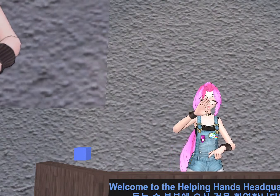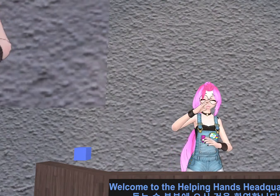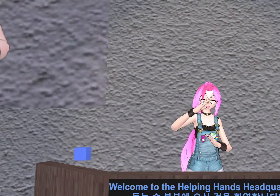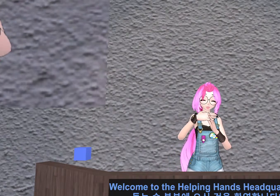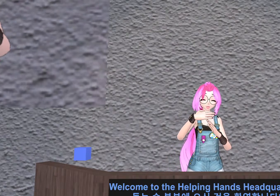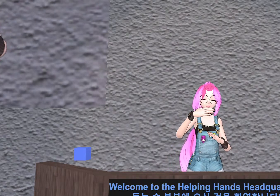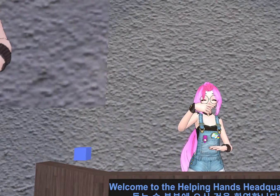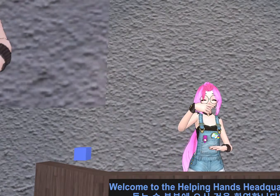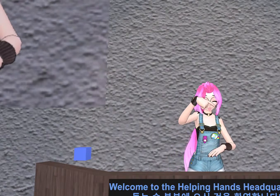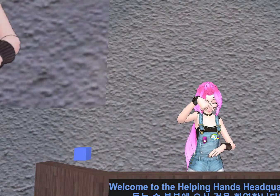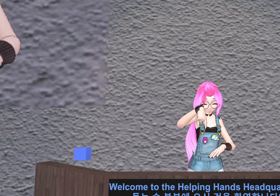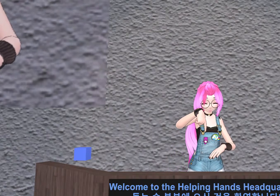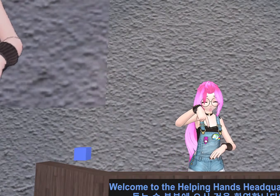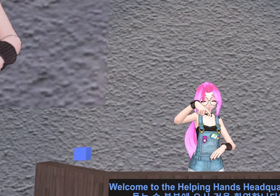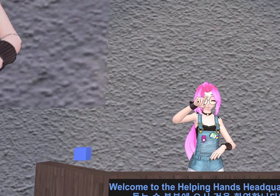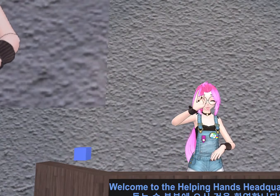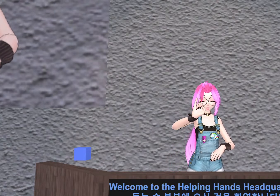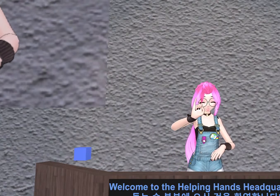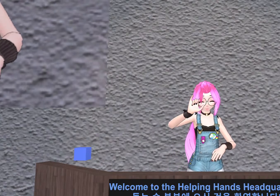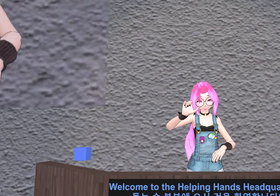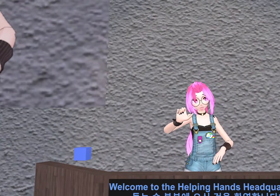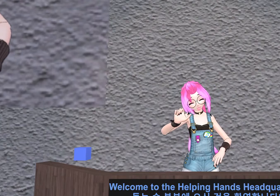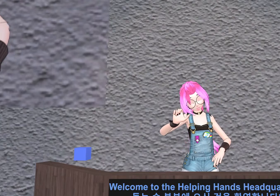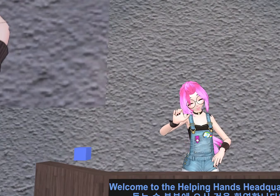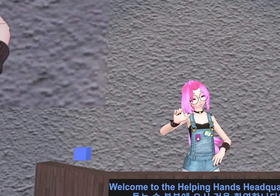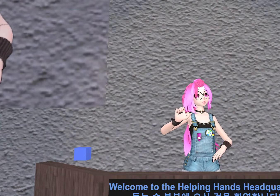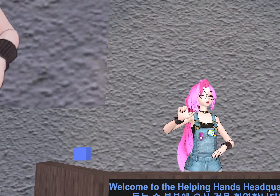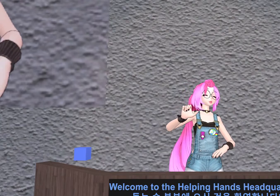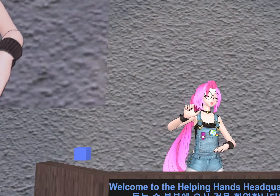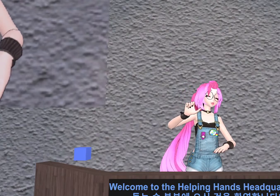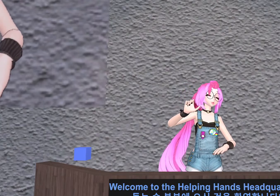sometimes hear LGBTQIA,